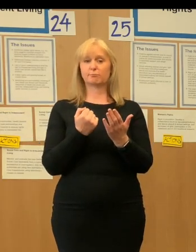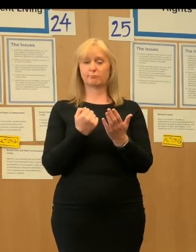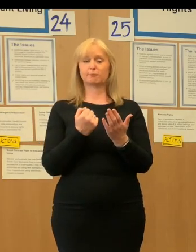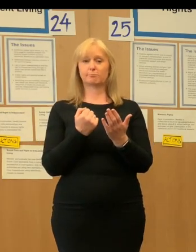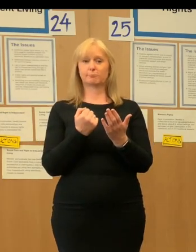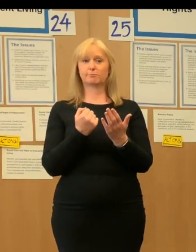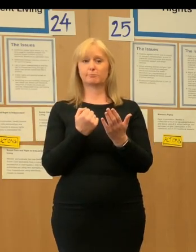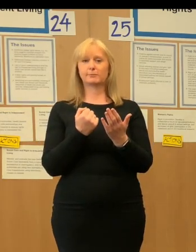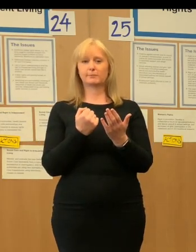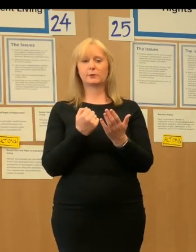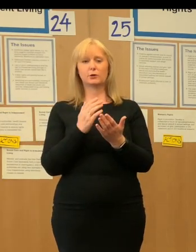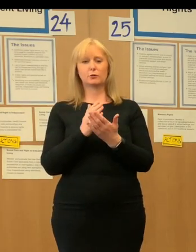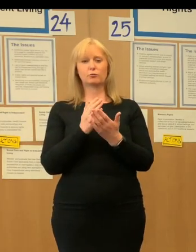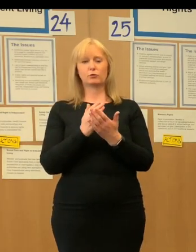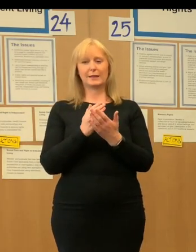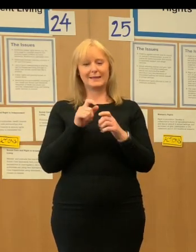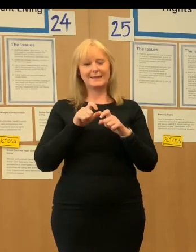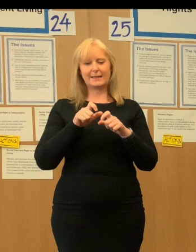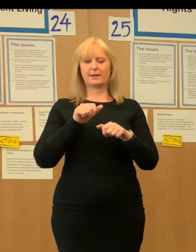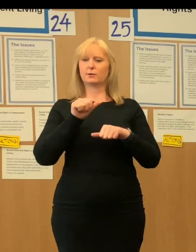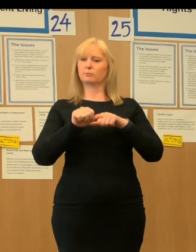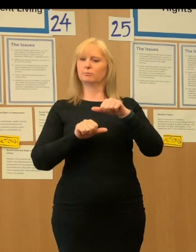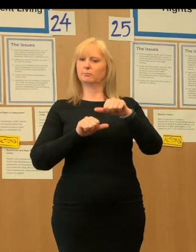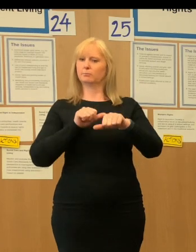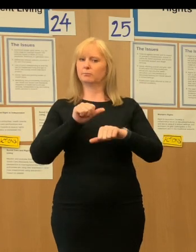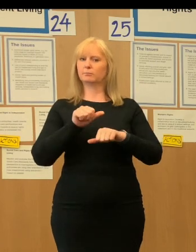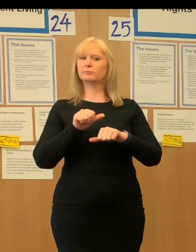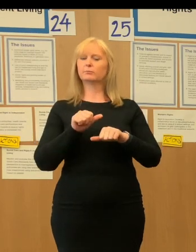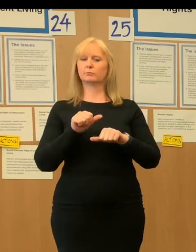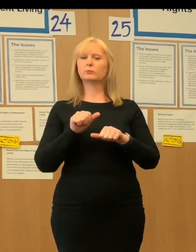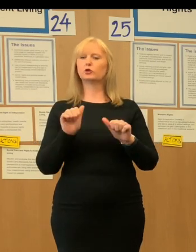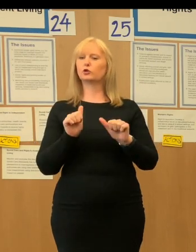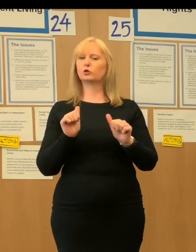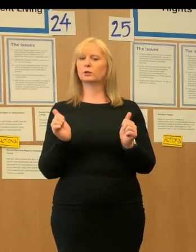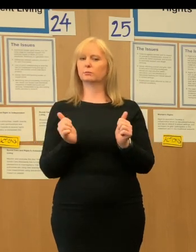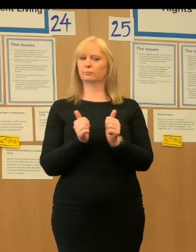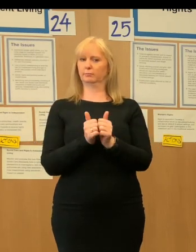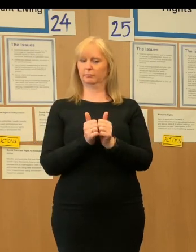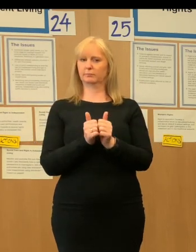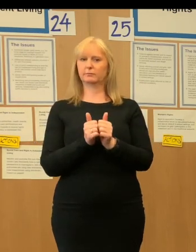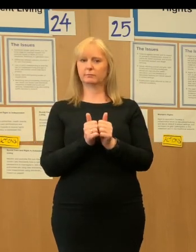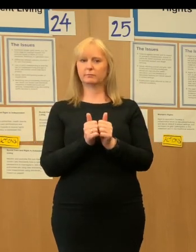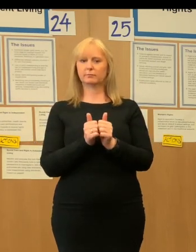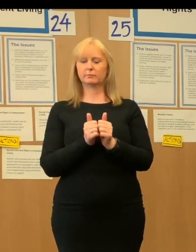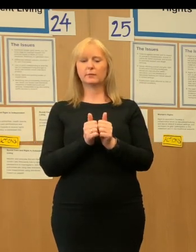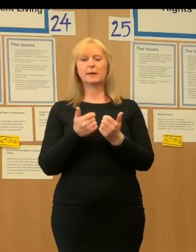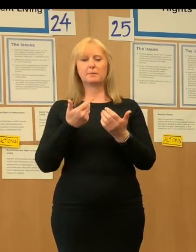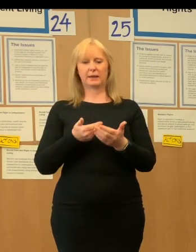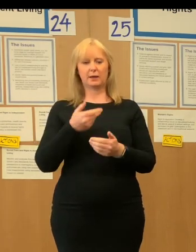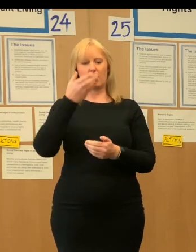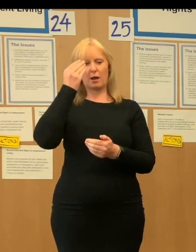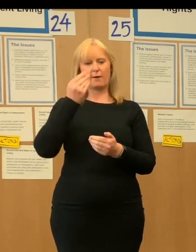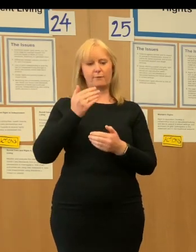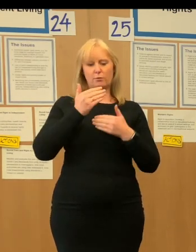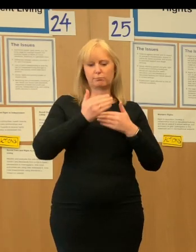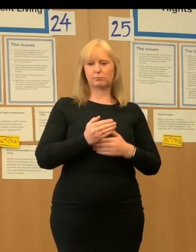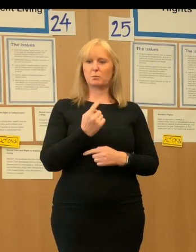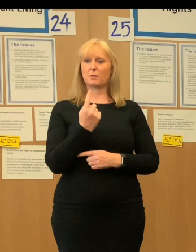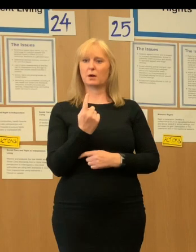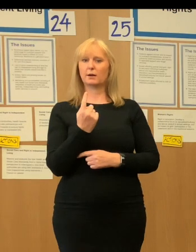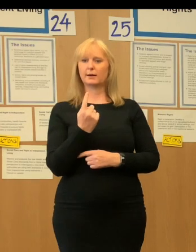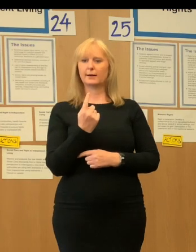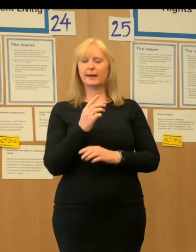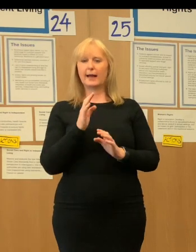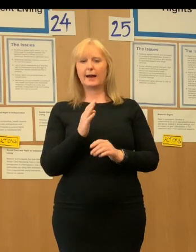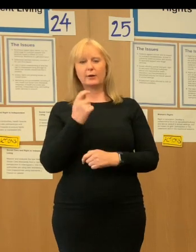still sort of in progress, but one thing that again we've learned from the experience of SNAP 1 is that we really need to kind of think